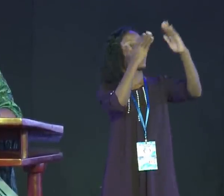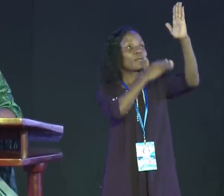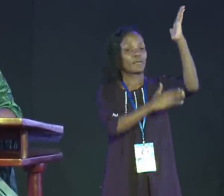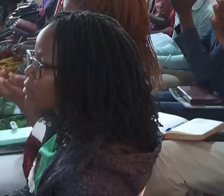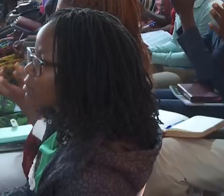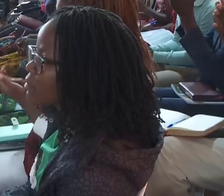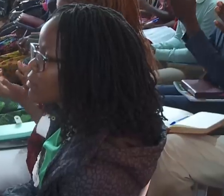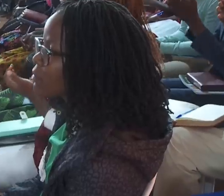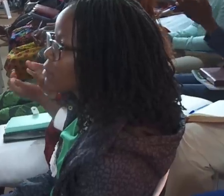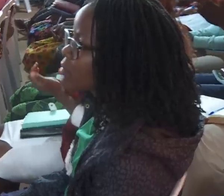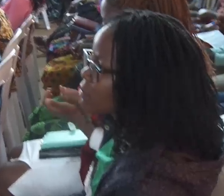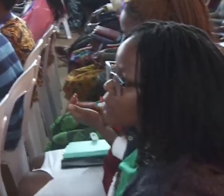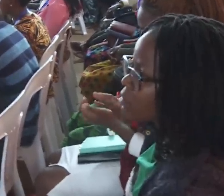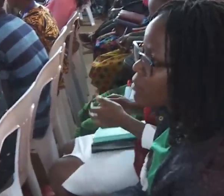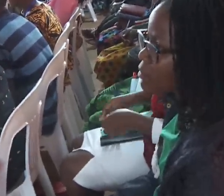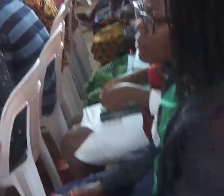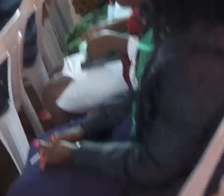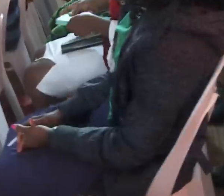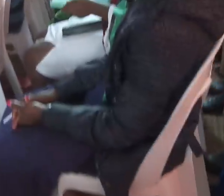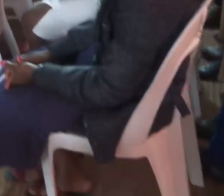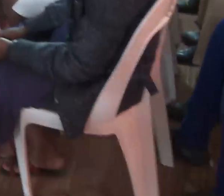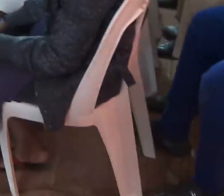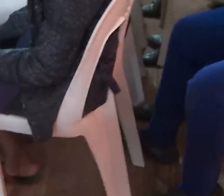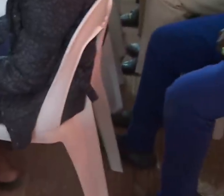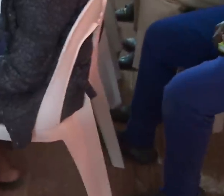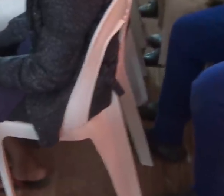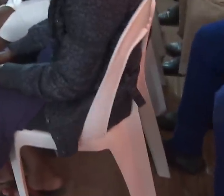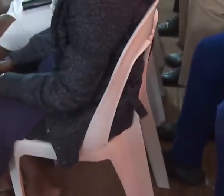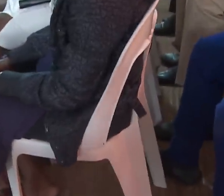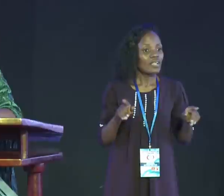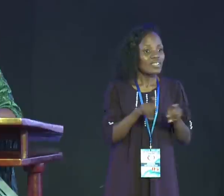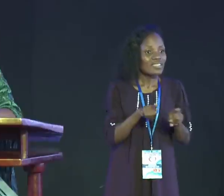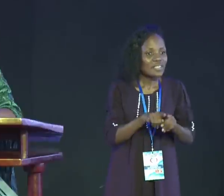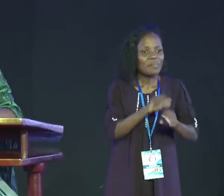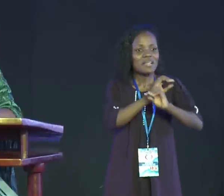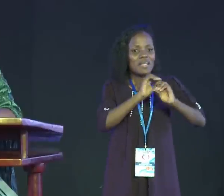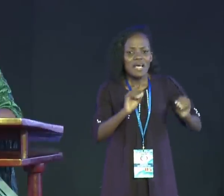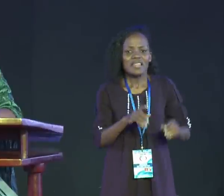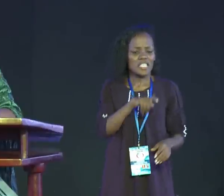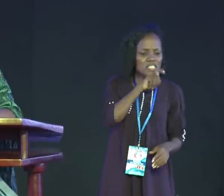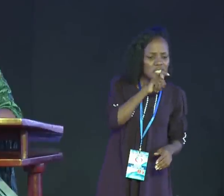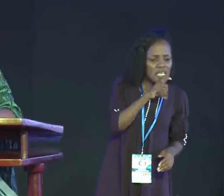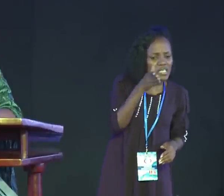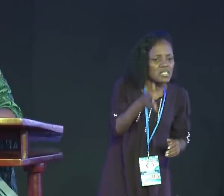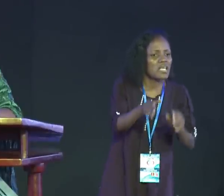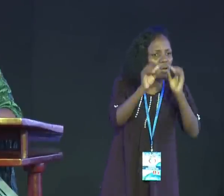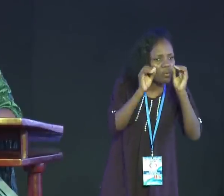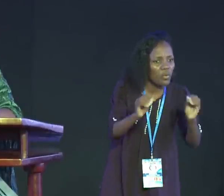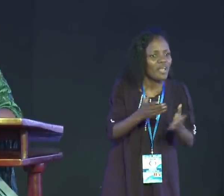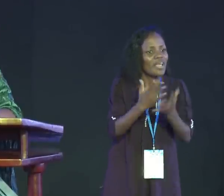Tewaliyo yadde enkoko emabega w'emotoka. There was not even a